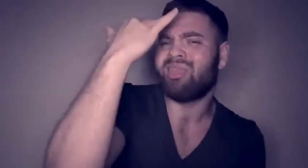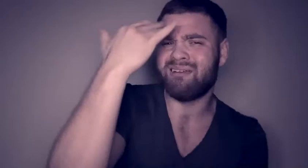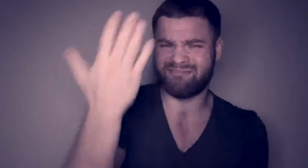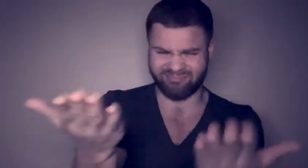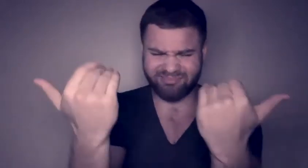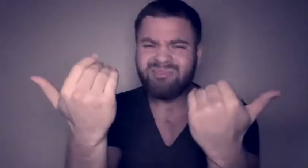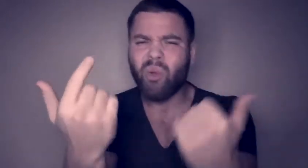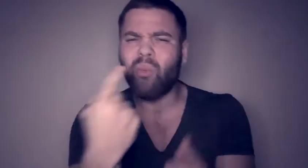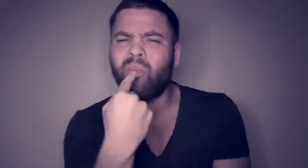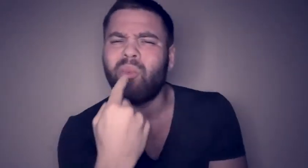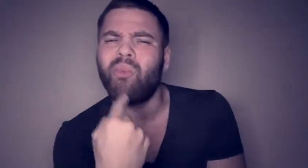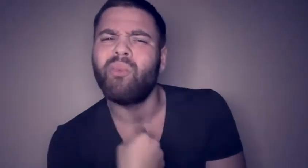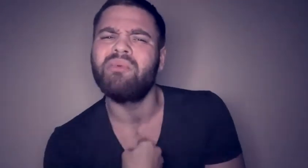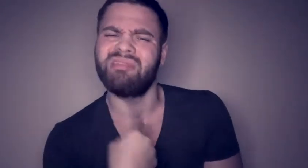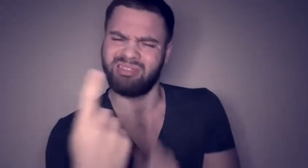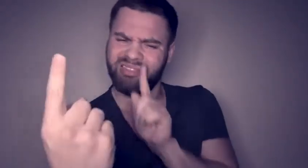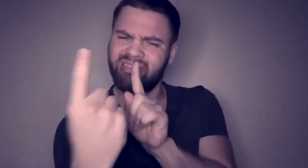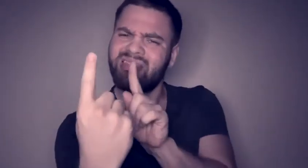All the ugly things you say,